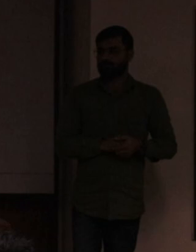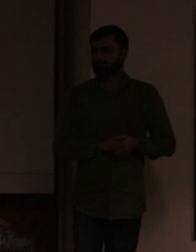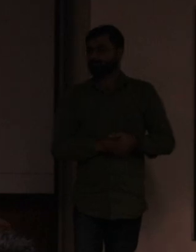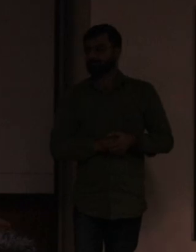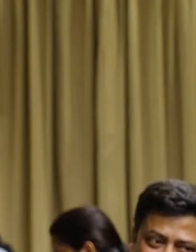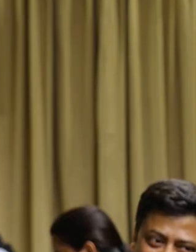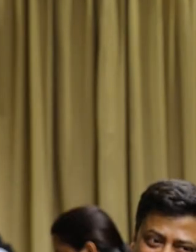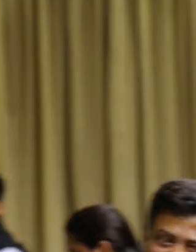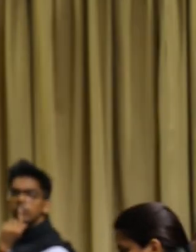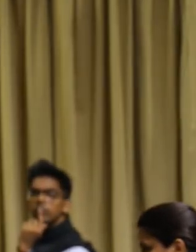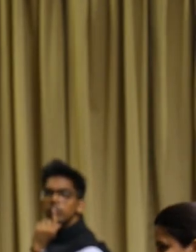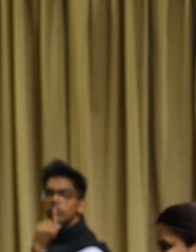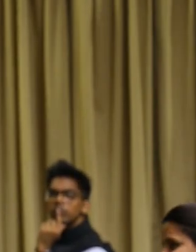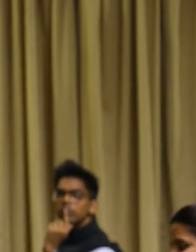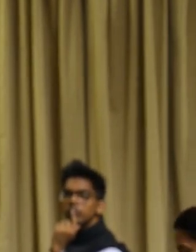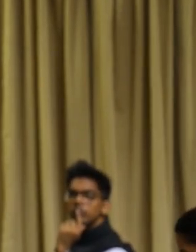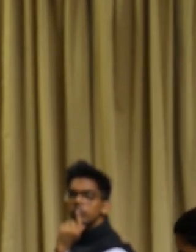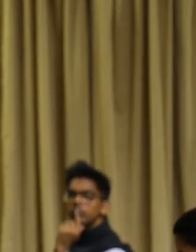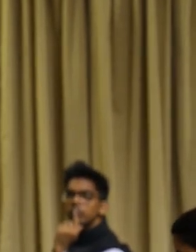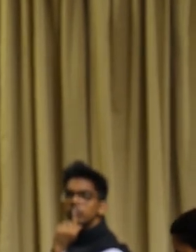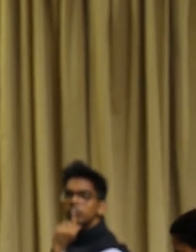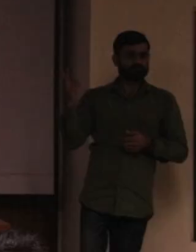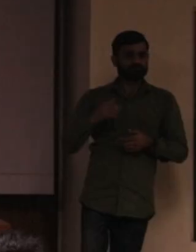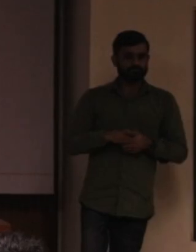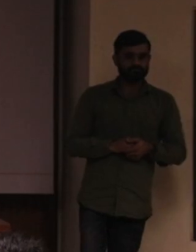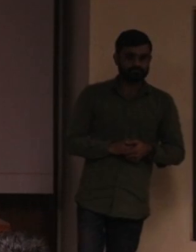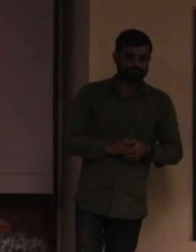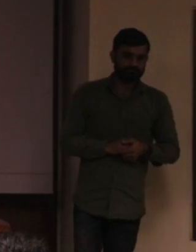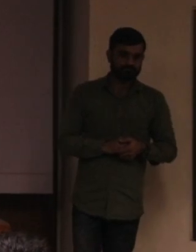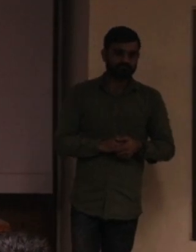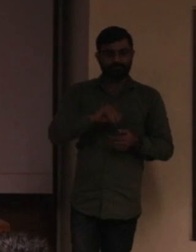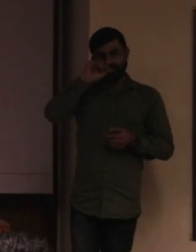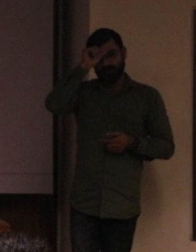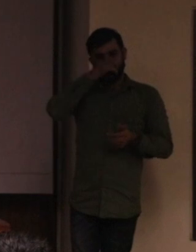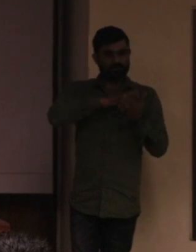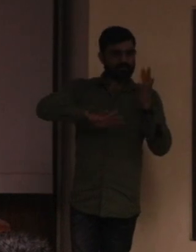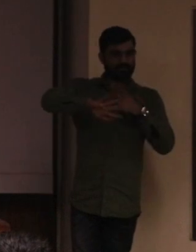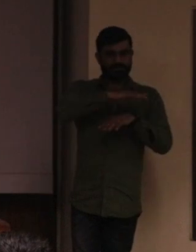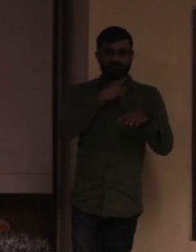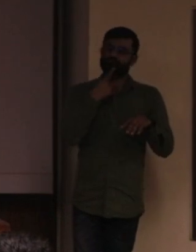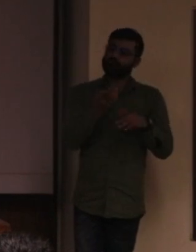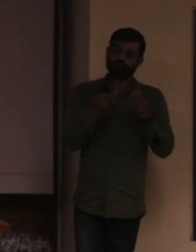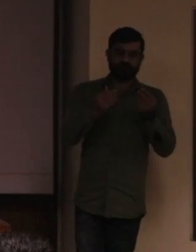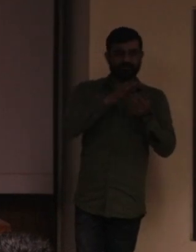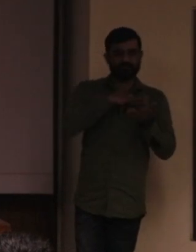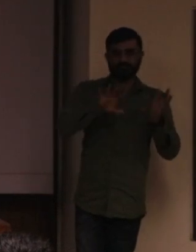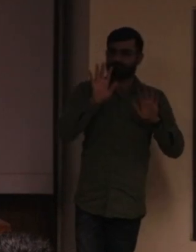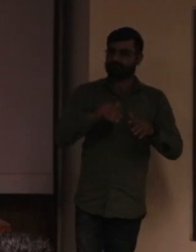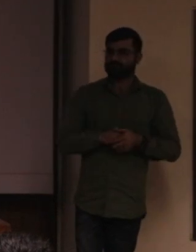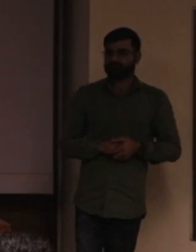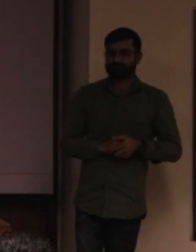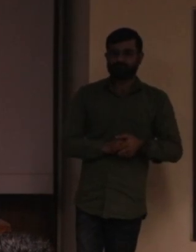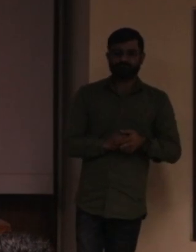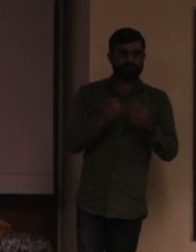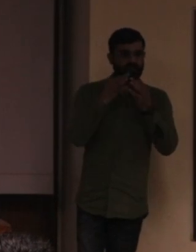Actually, main ye bata raha hun ki now you look at it. When you look at Indian desert, you have very